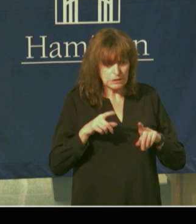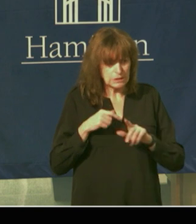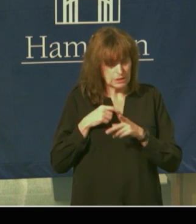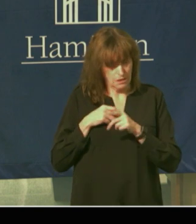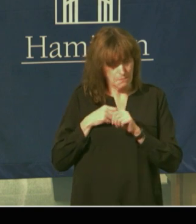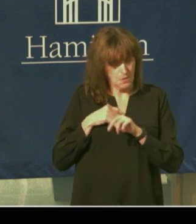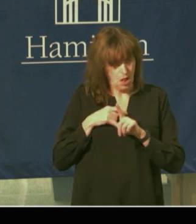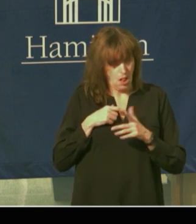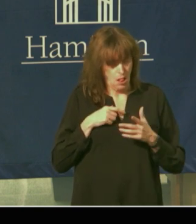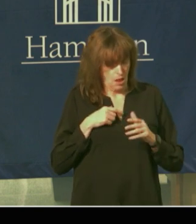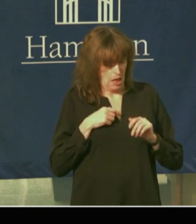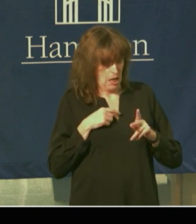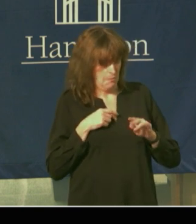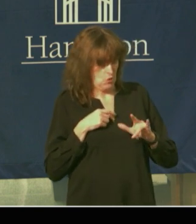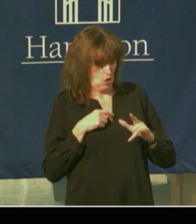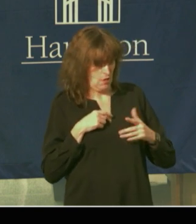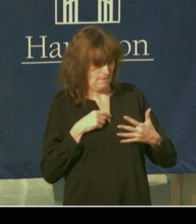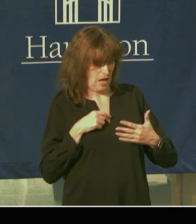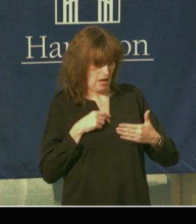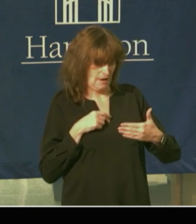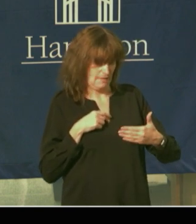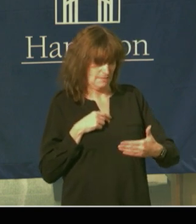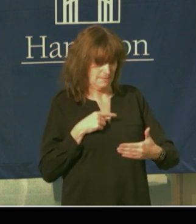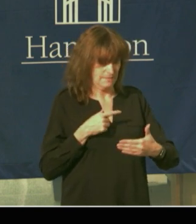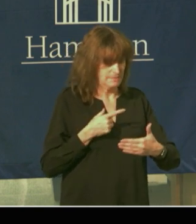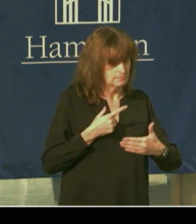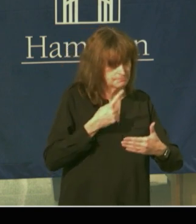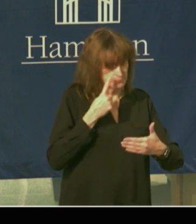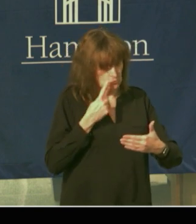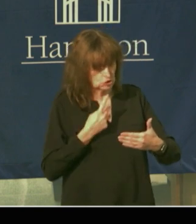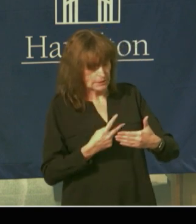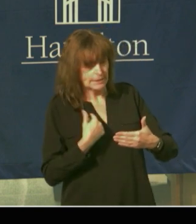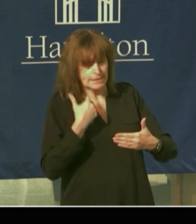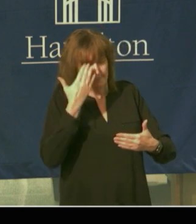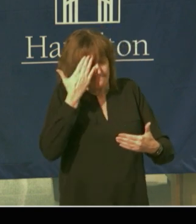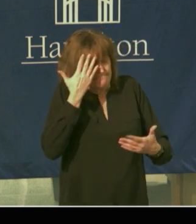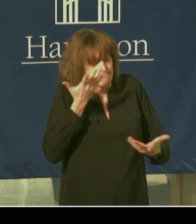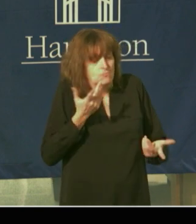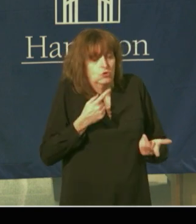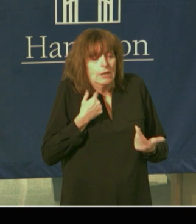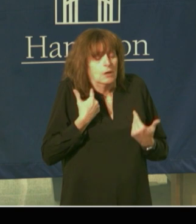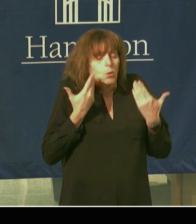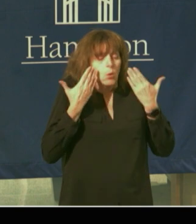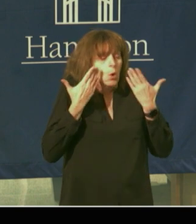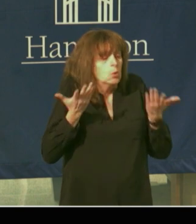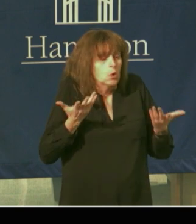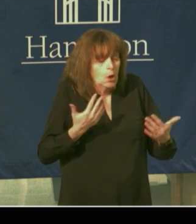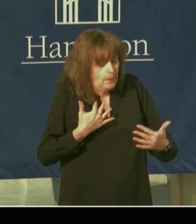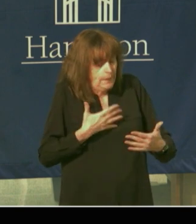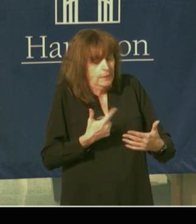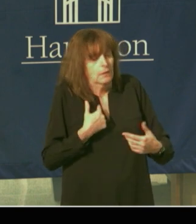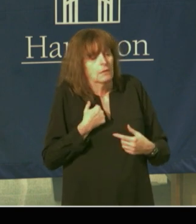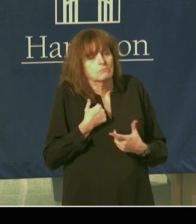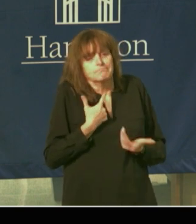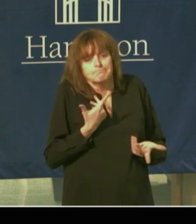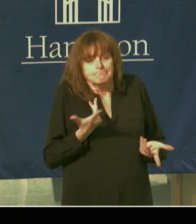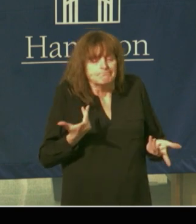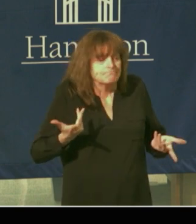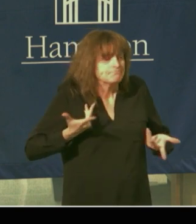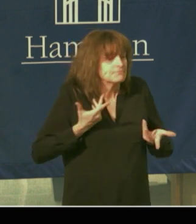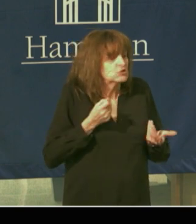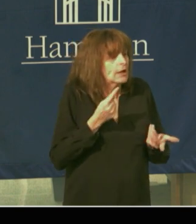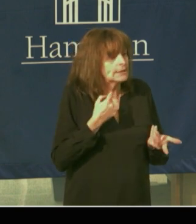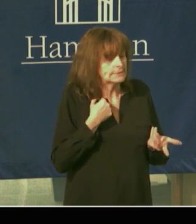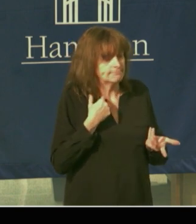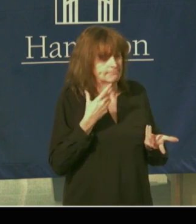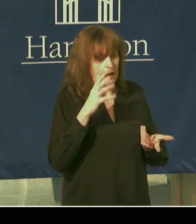to play out. The important thing that happens right now is that everyone has to assume and act like they're a carrier. If you don't,